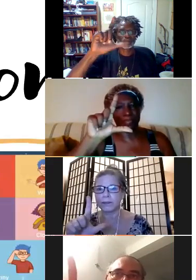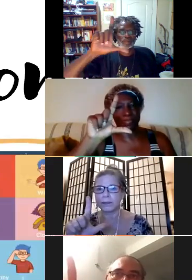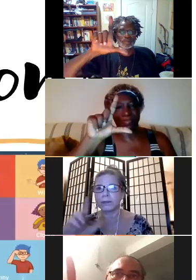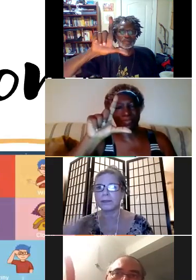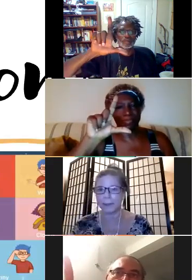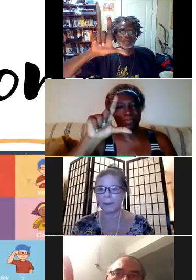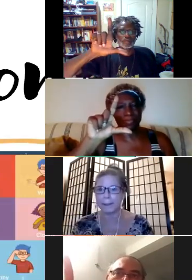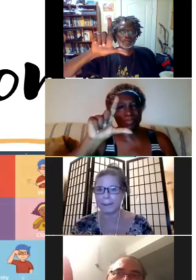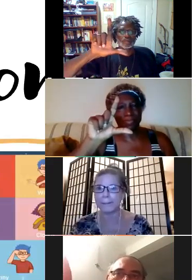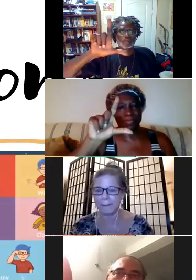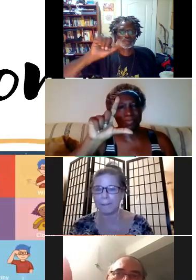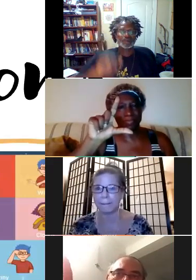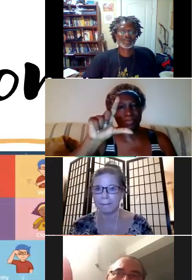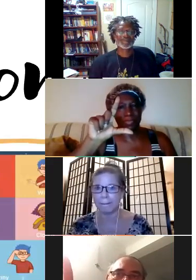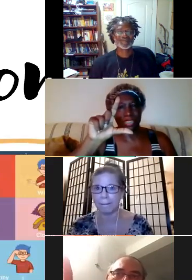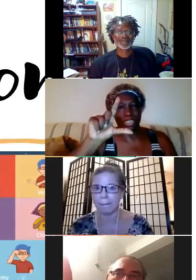Got it.